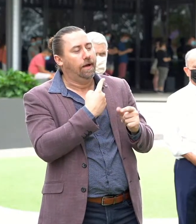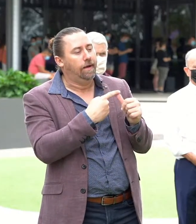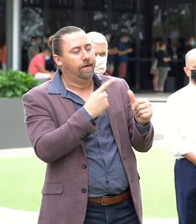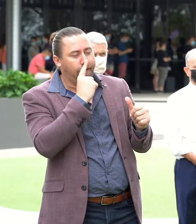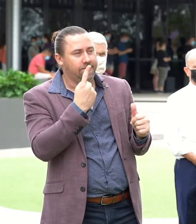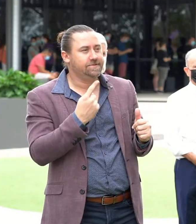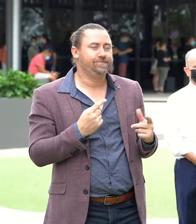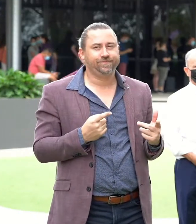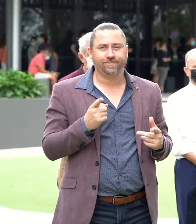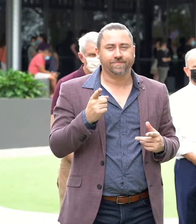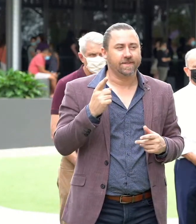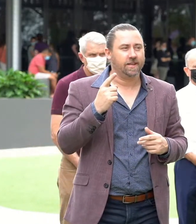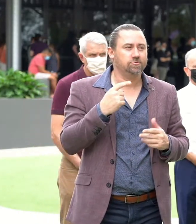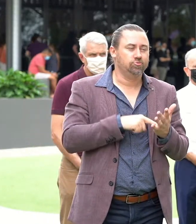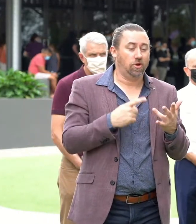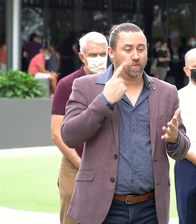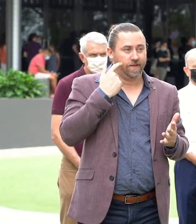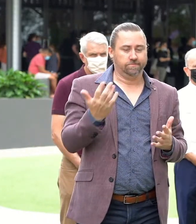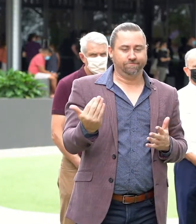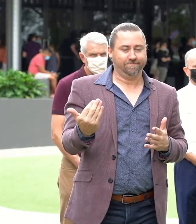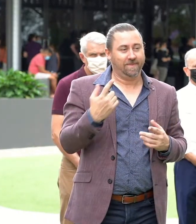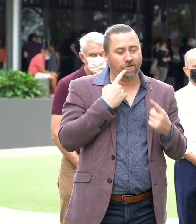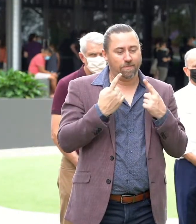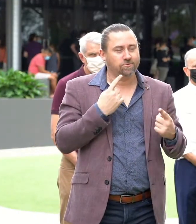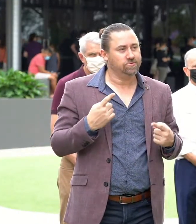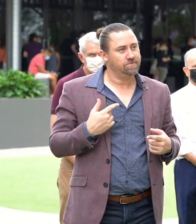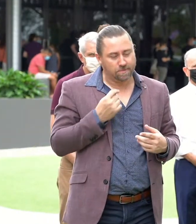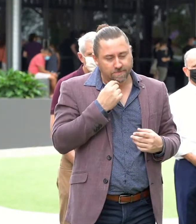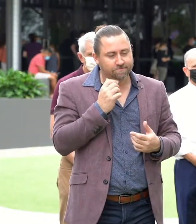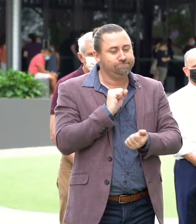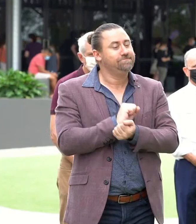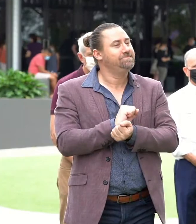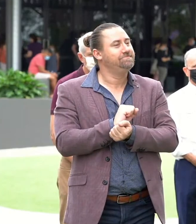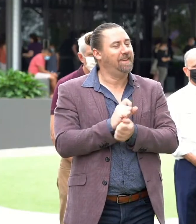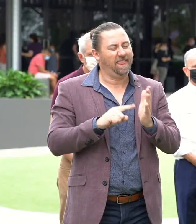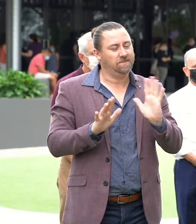There's challenges obtaining information from him. Let's just leave it at that.